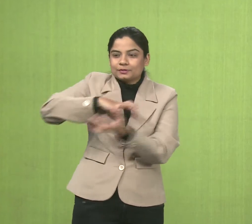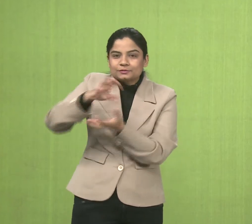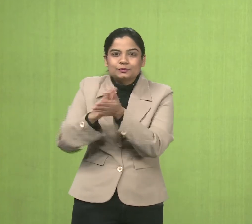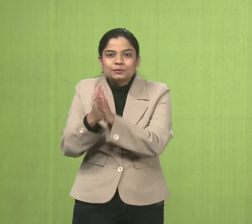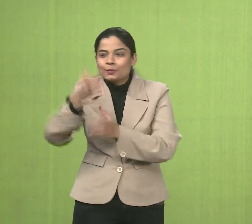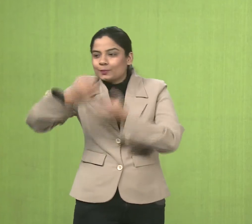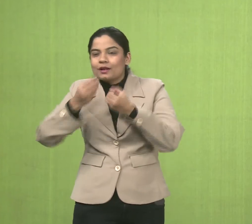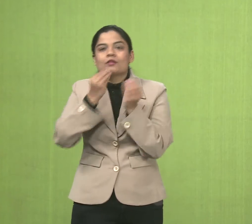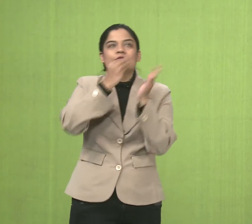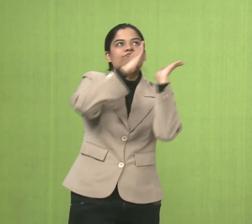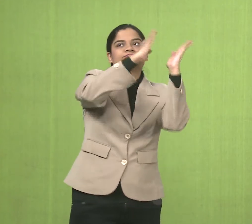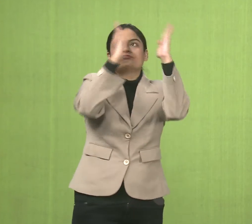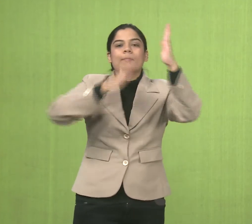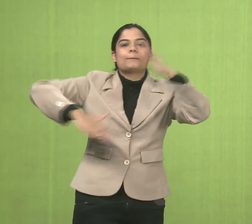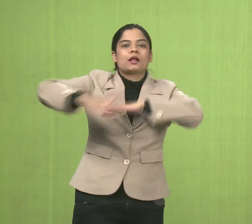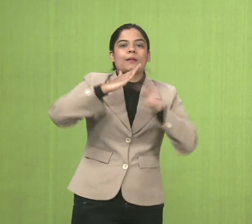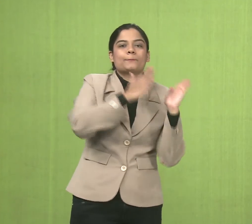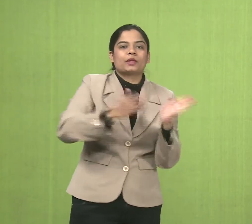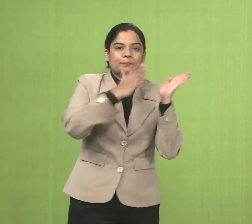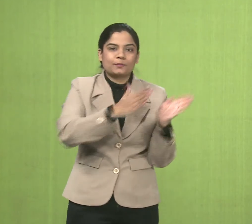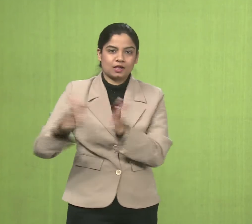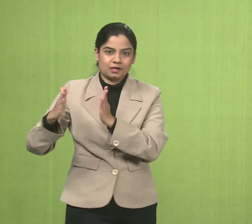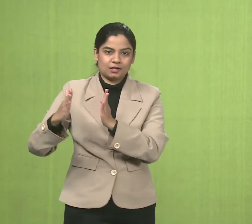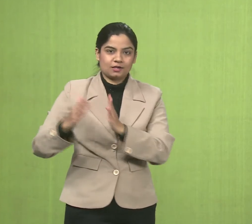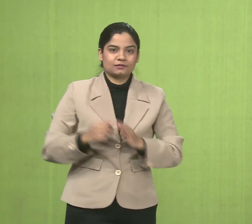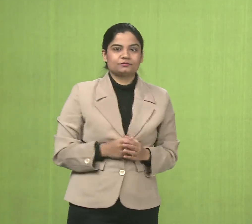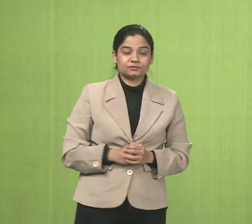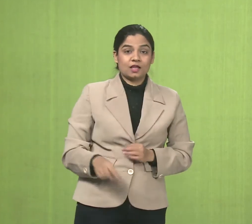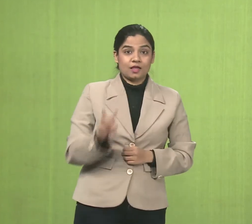in different types of time. That's called meal planning.